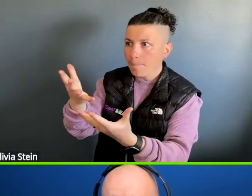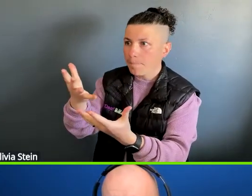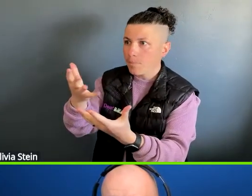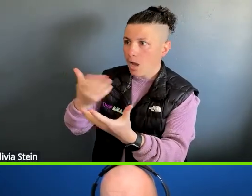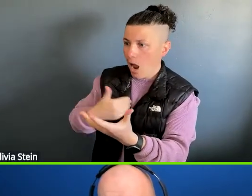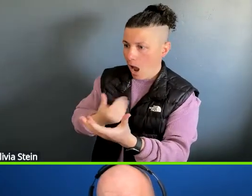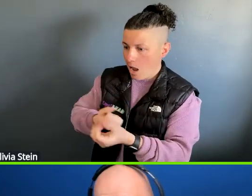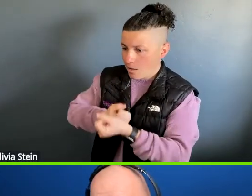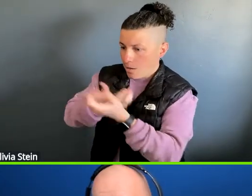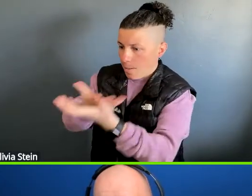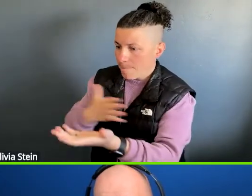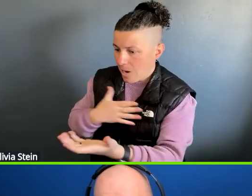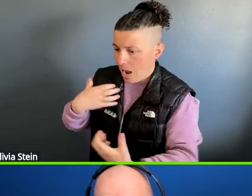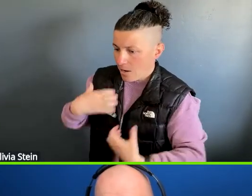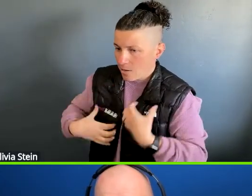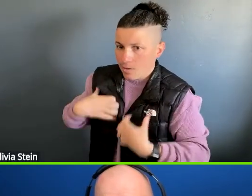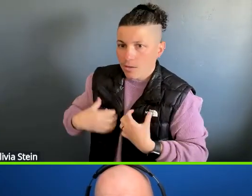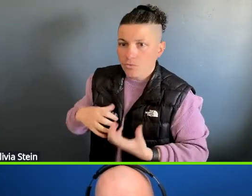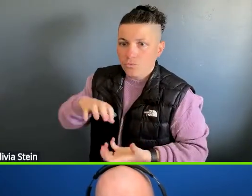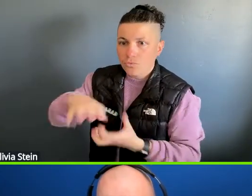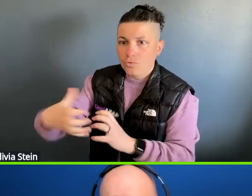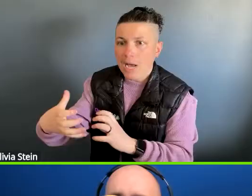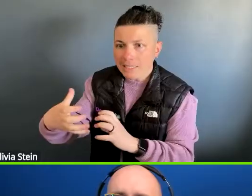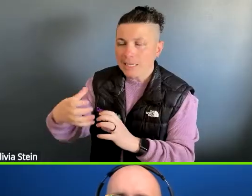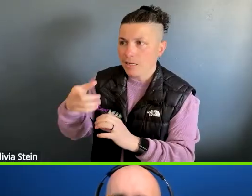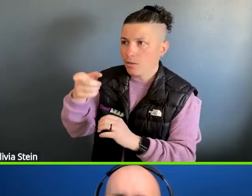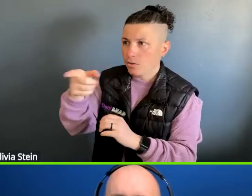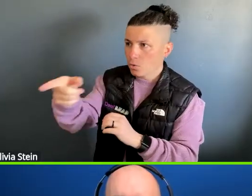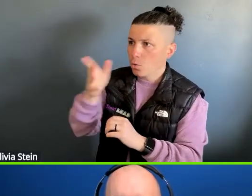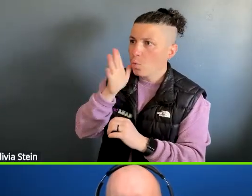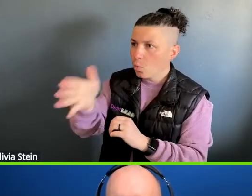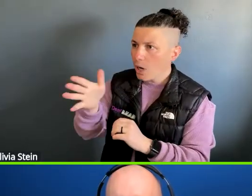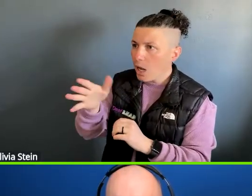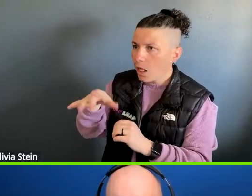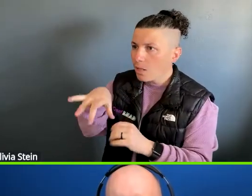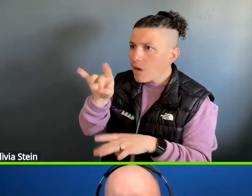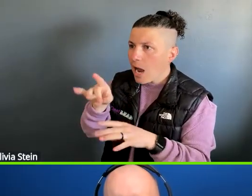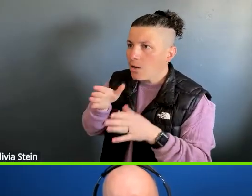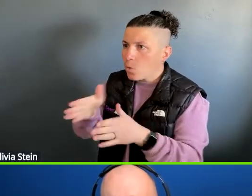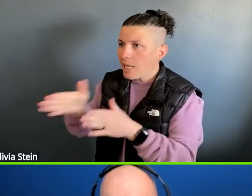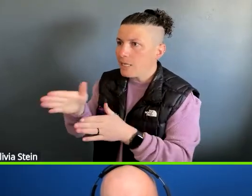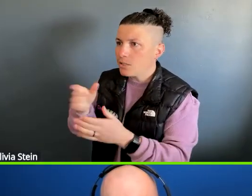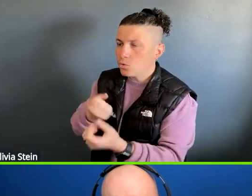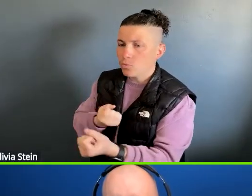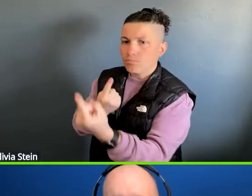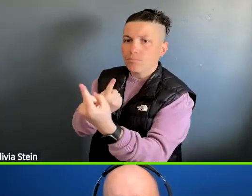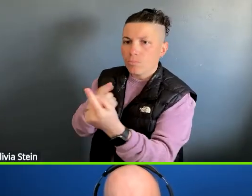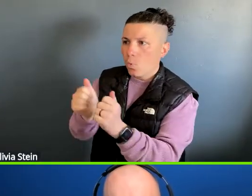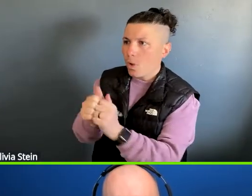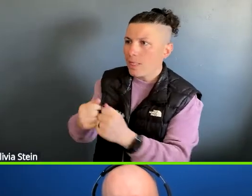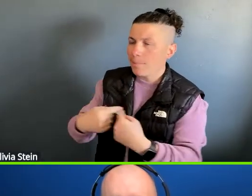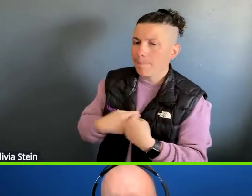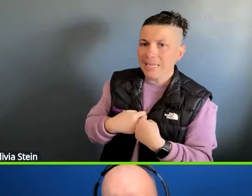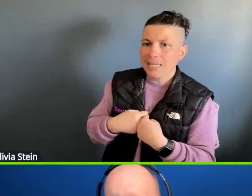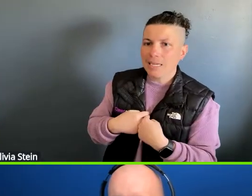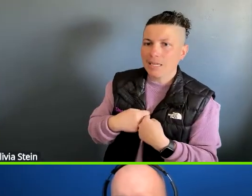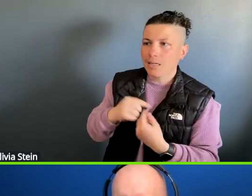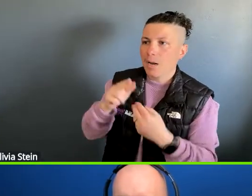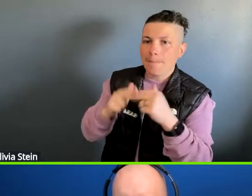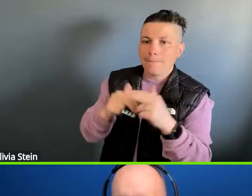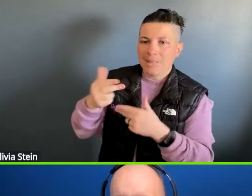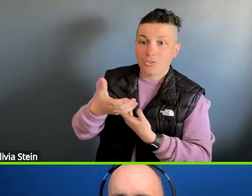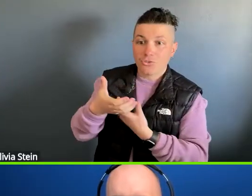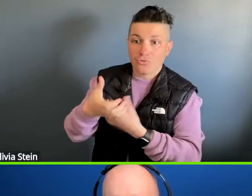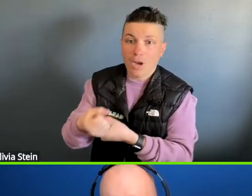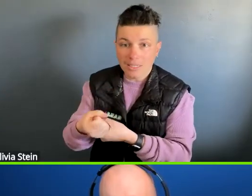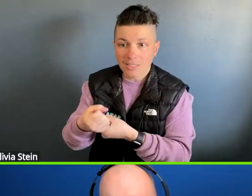This person may realize that we're trauma informed. Being able to communicate that they're in distress and crisis, it just feels